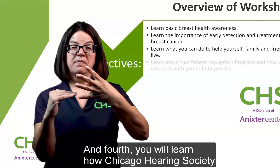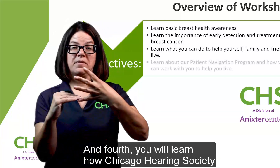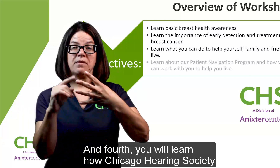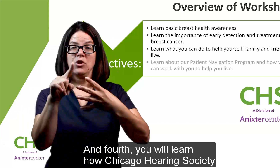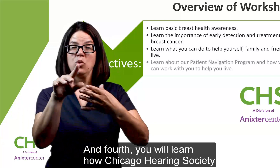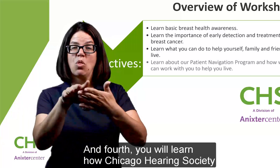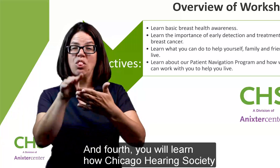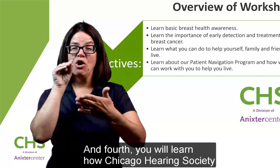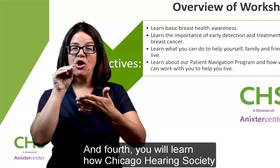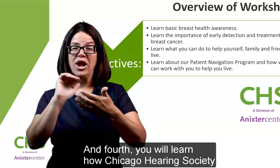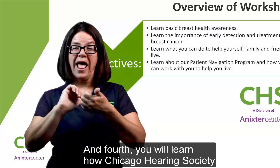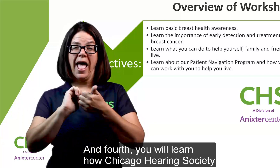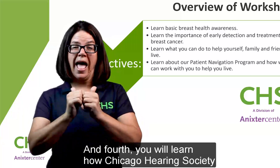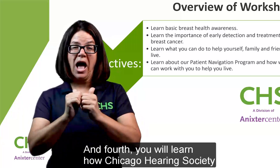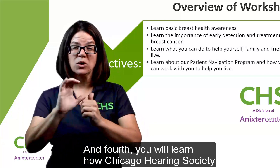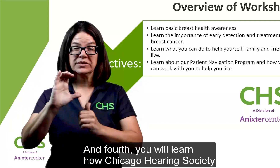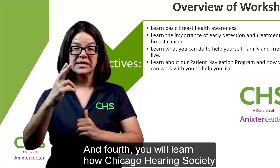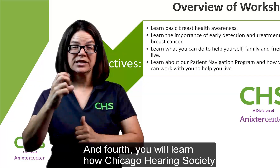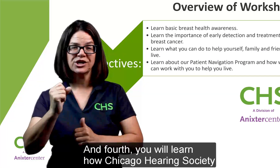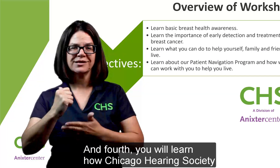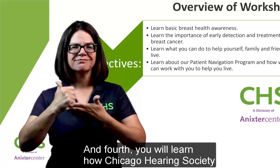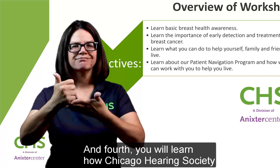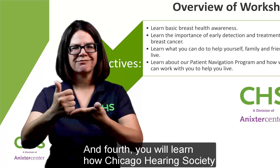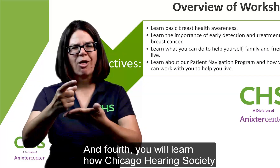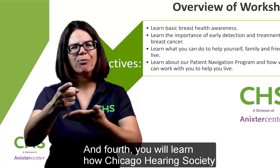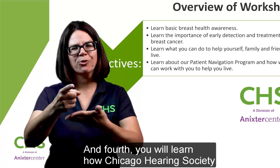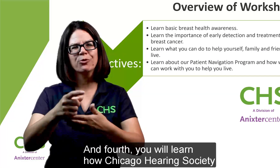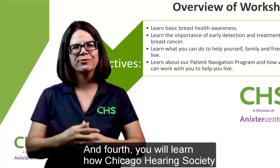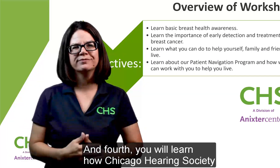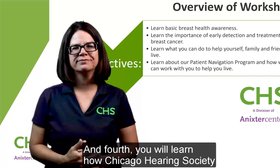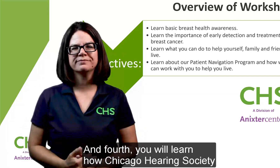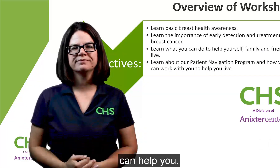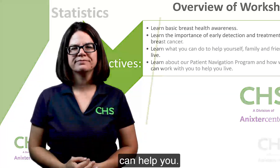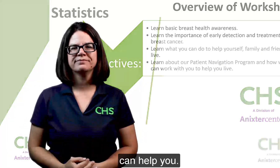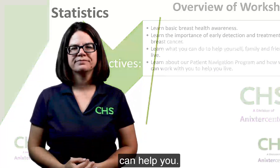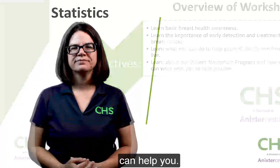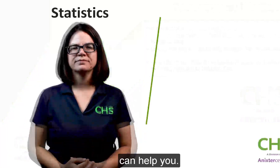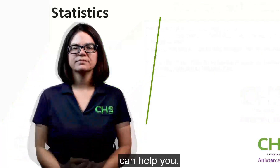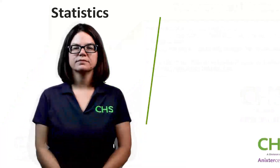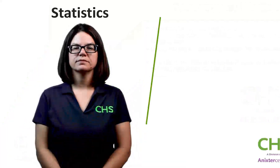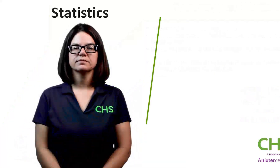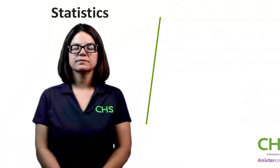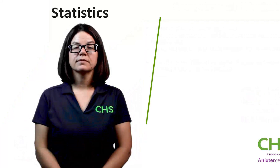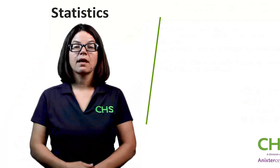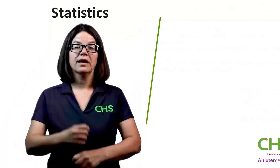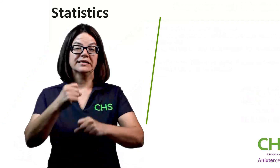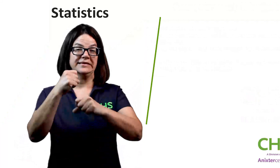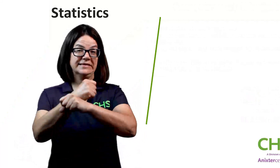And fourth, you will learn how Chicago Hearing Society can help you.